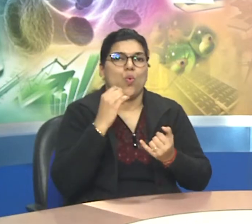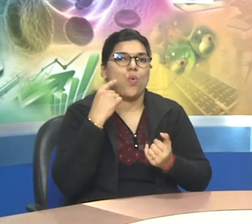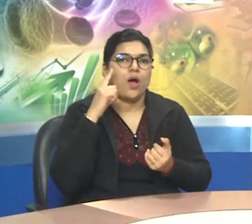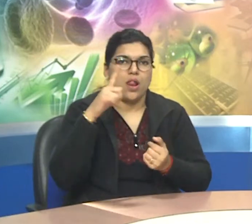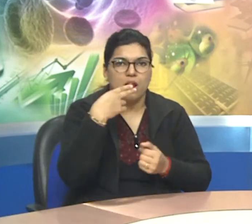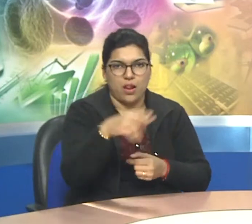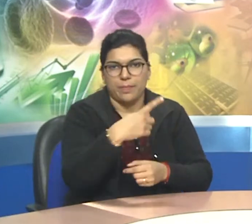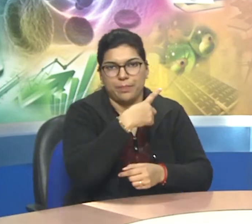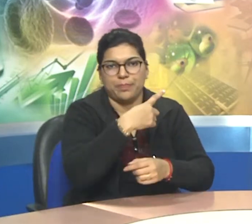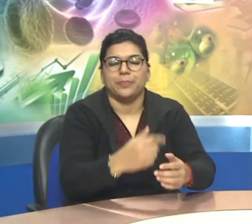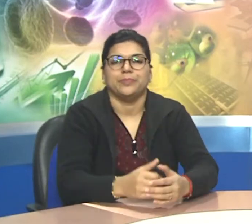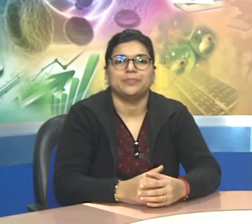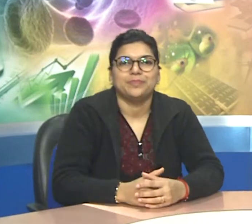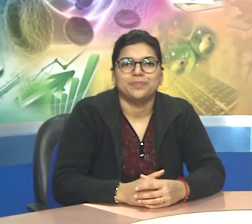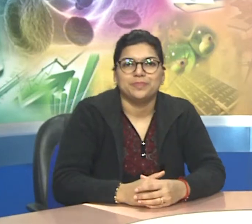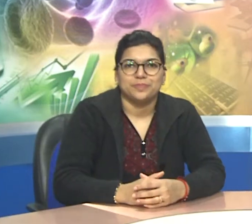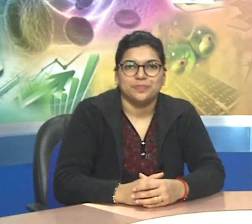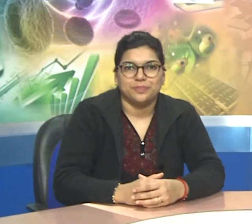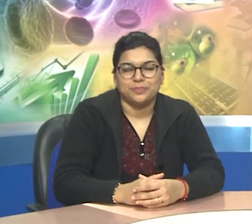see soil on the ground.